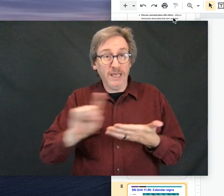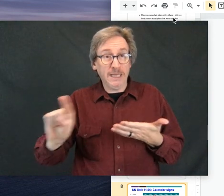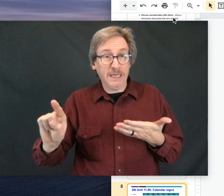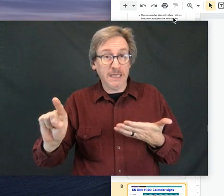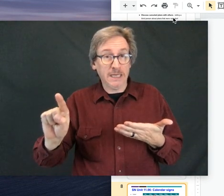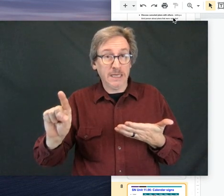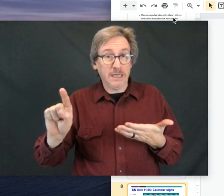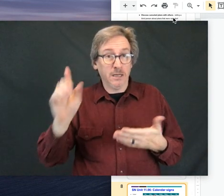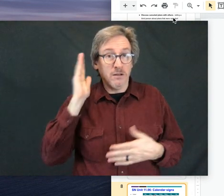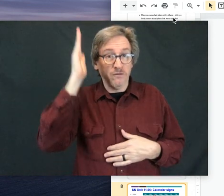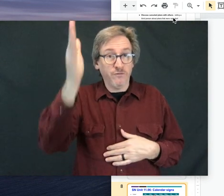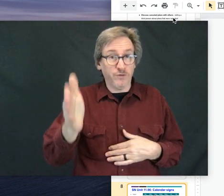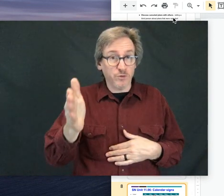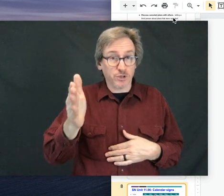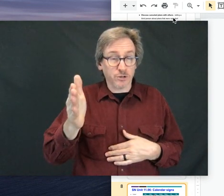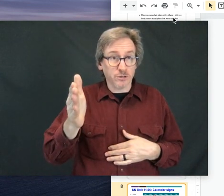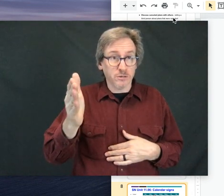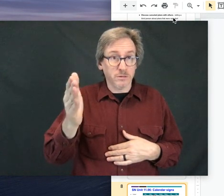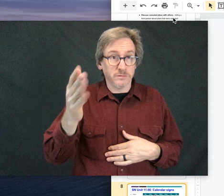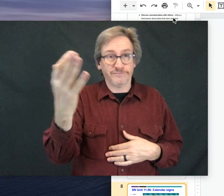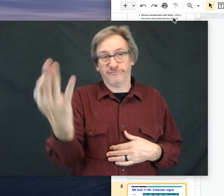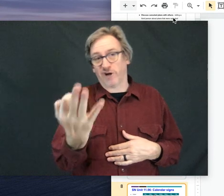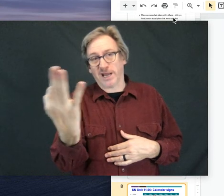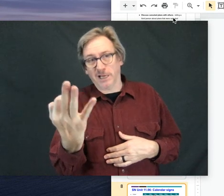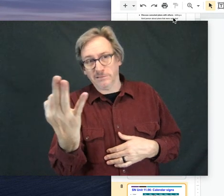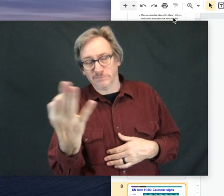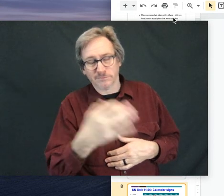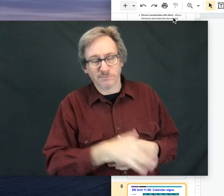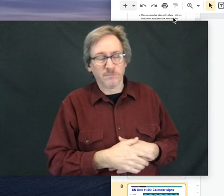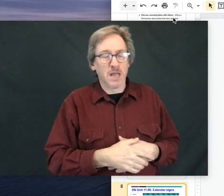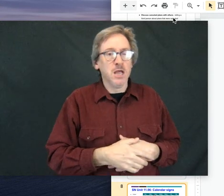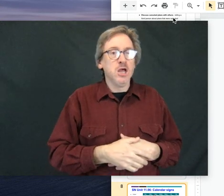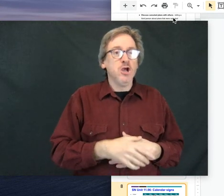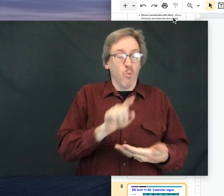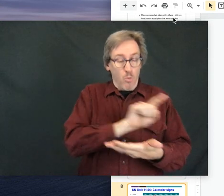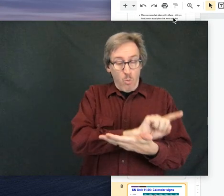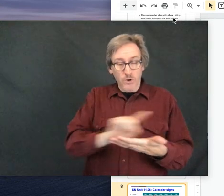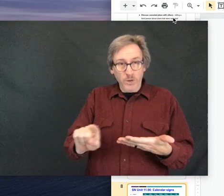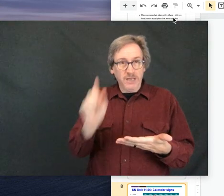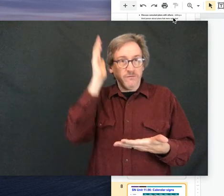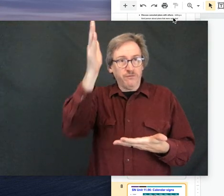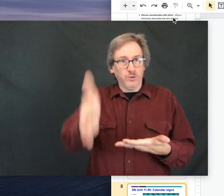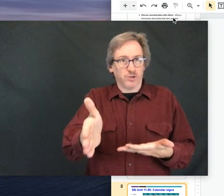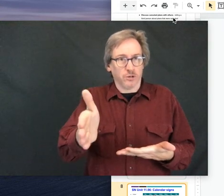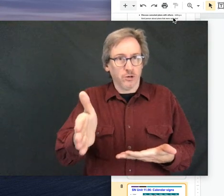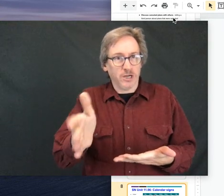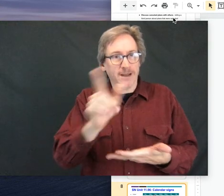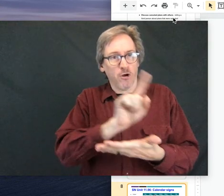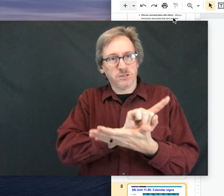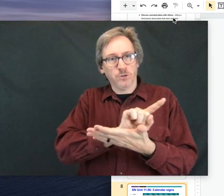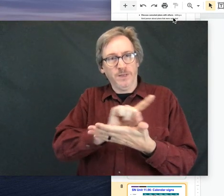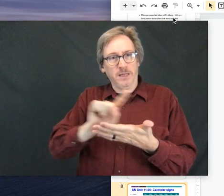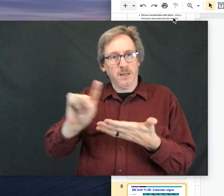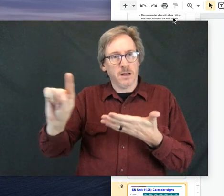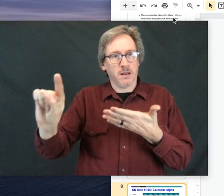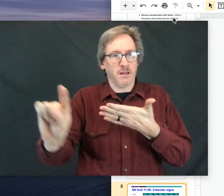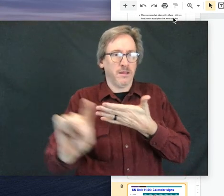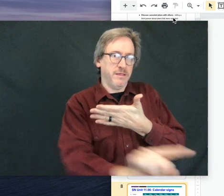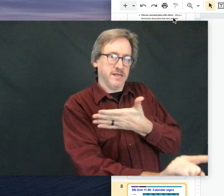1 week, future Friday. 1 week future can also